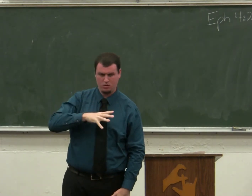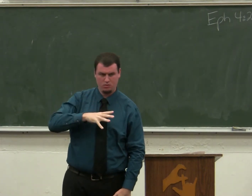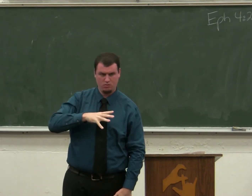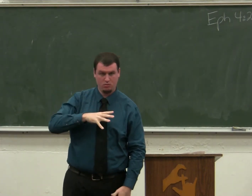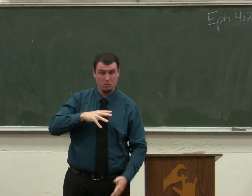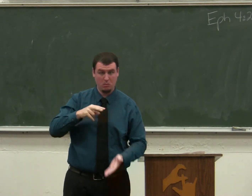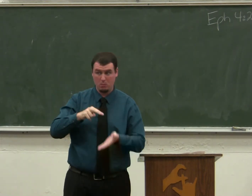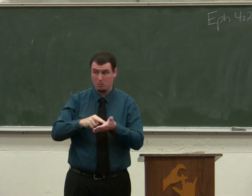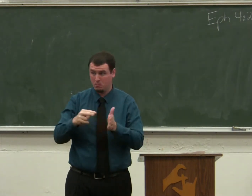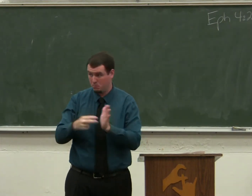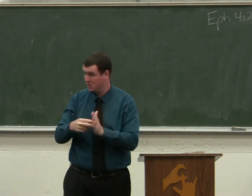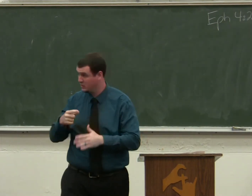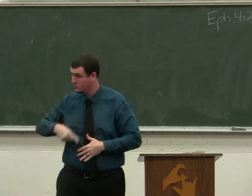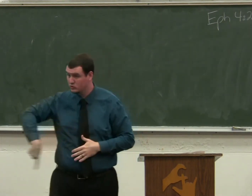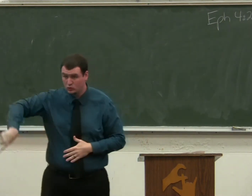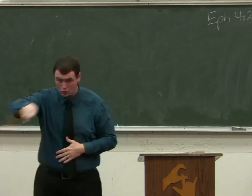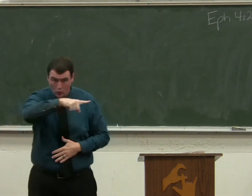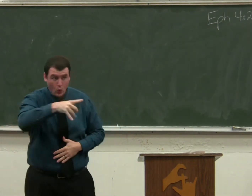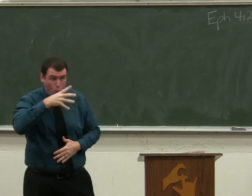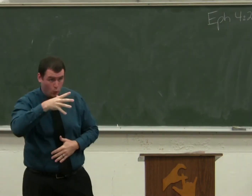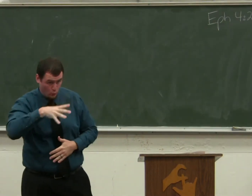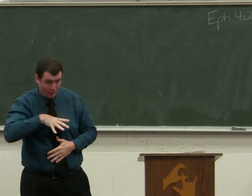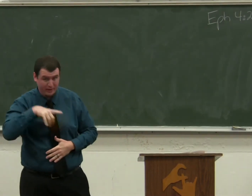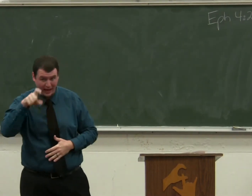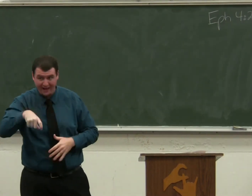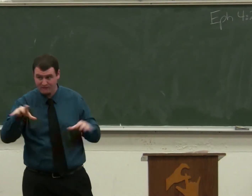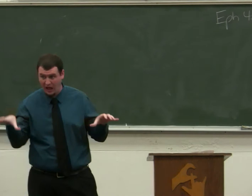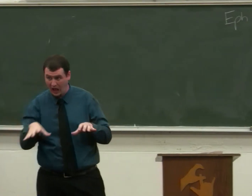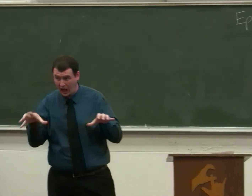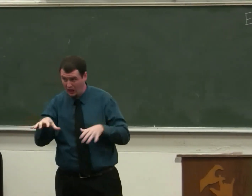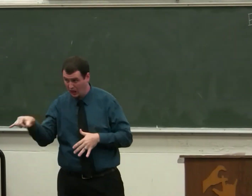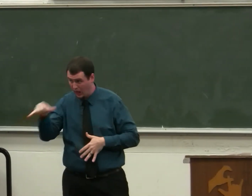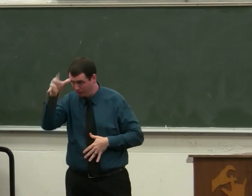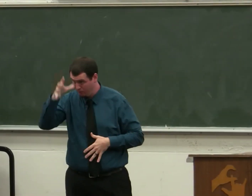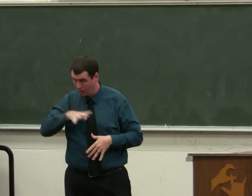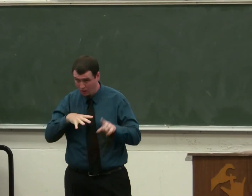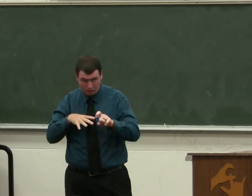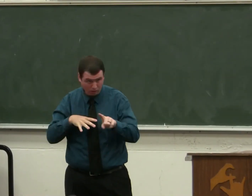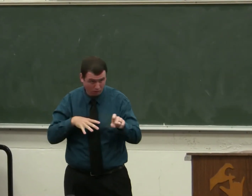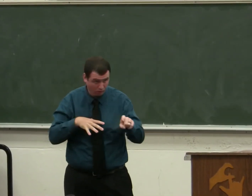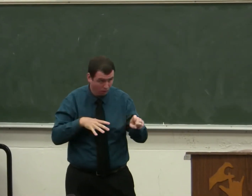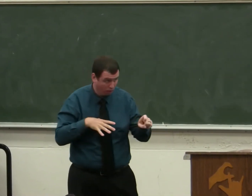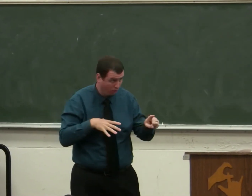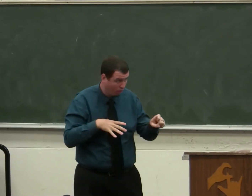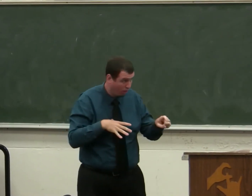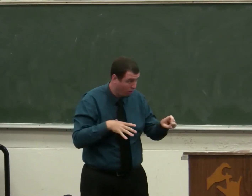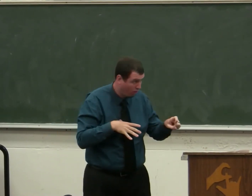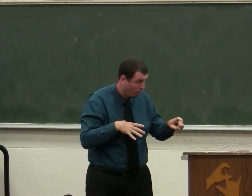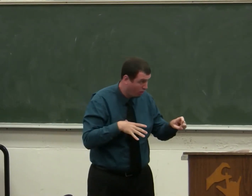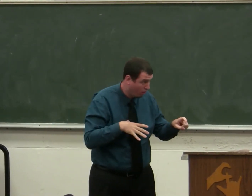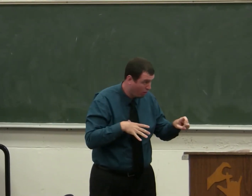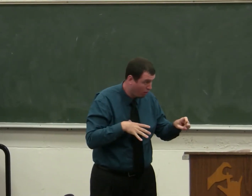to become like new, the new man, which means, does that mean us women here have to act like